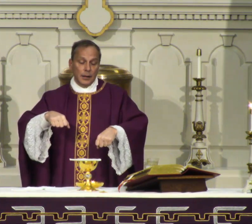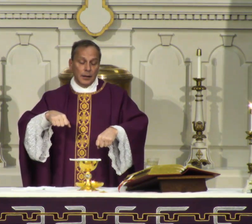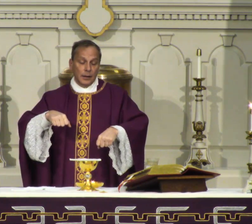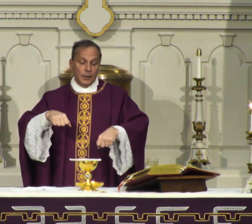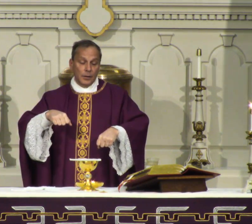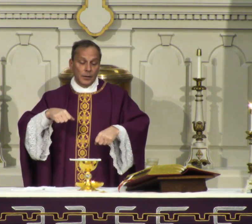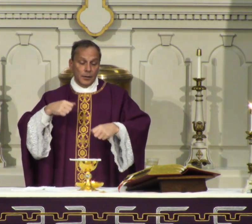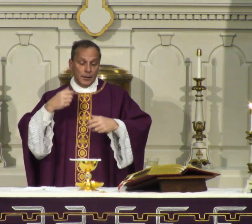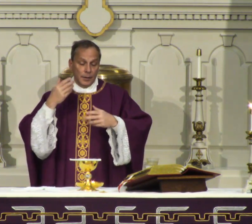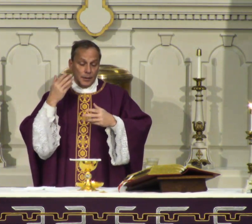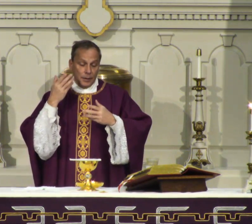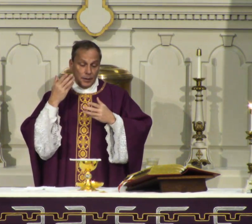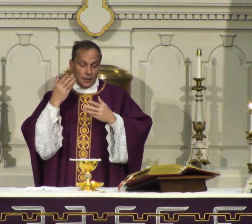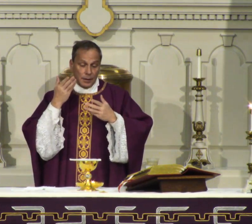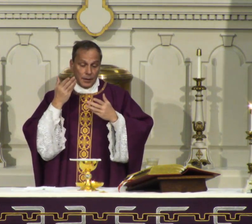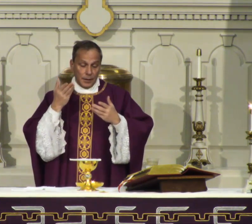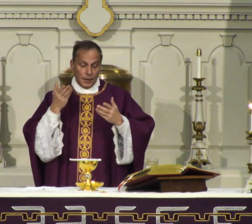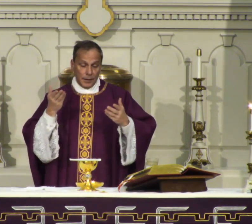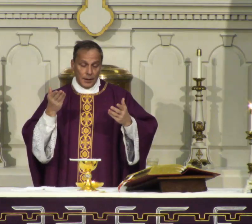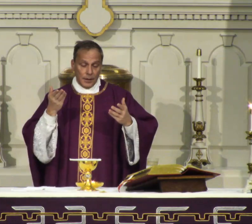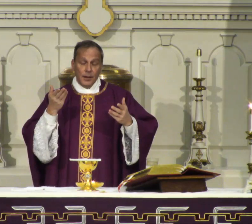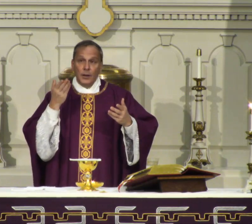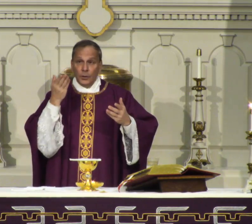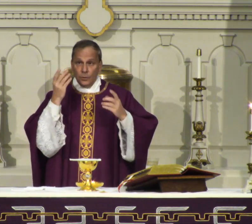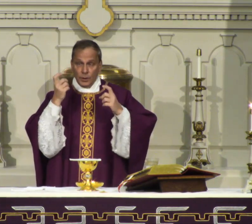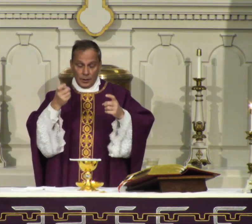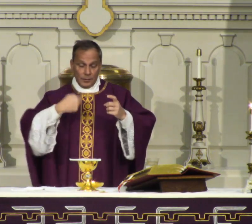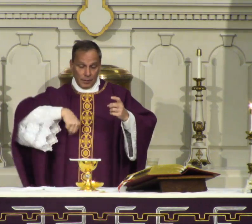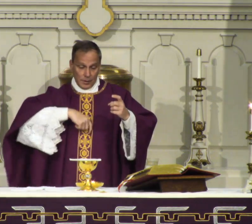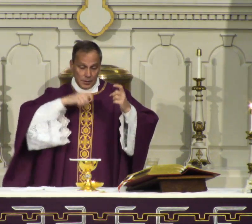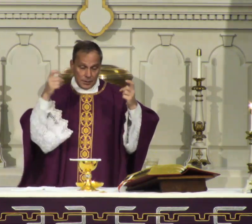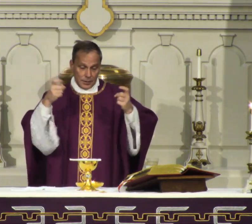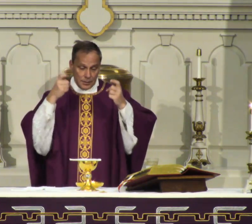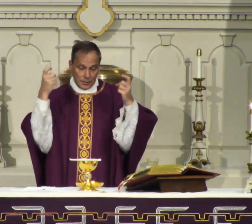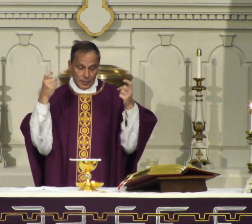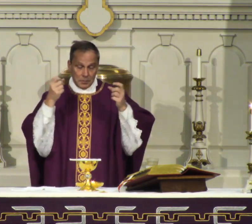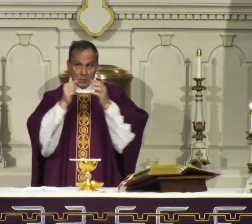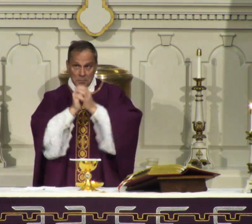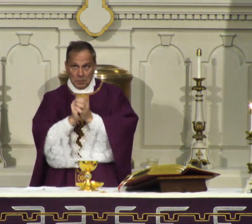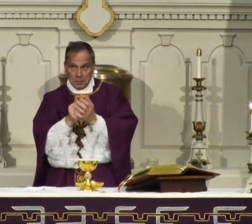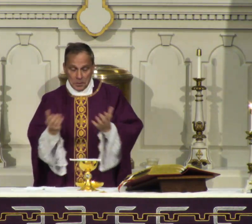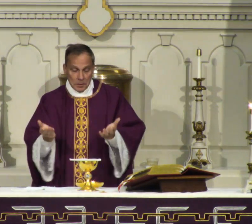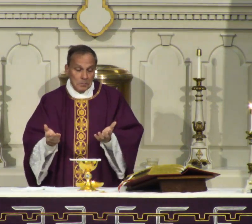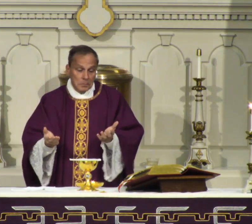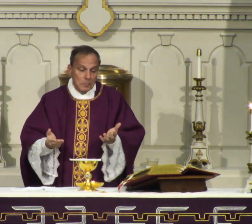And may what you grant us to celebrate devoutly here below